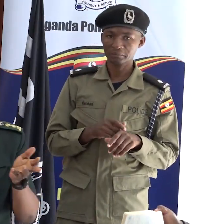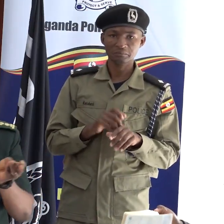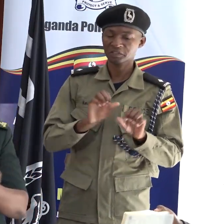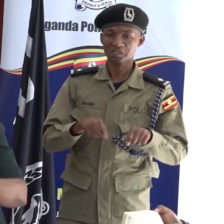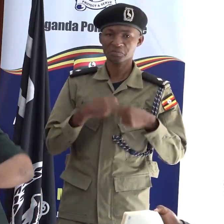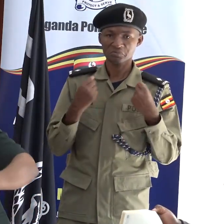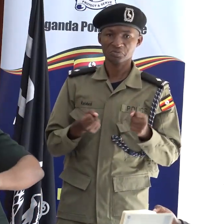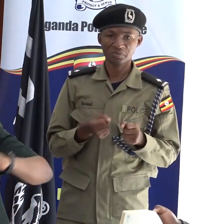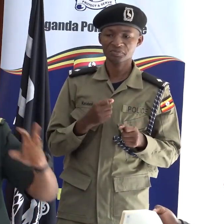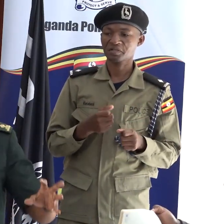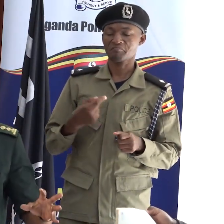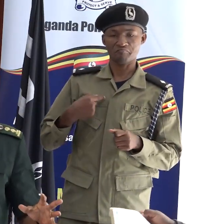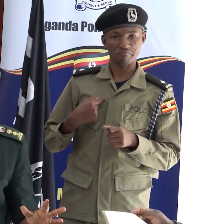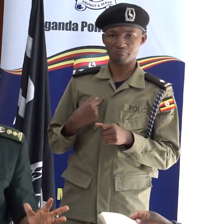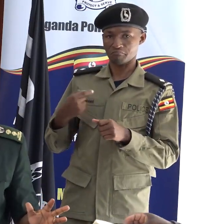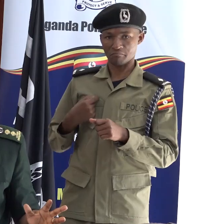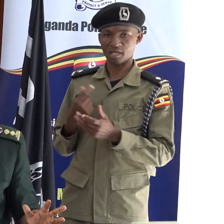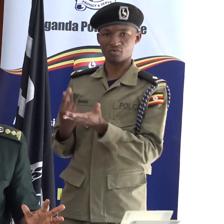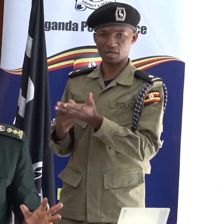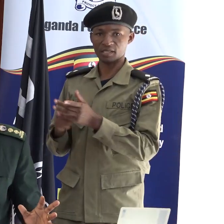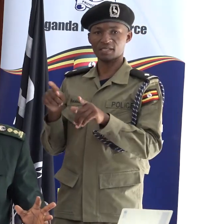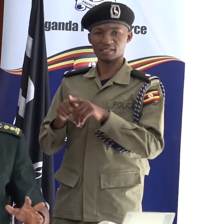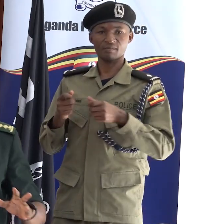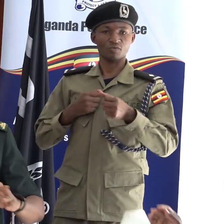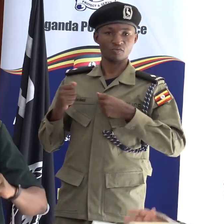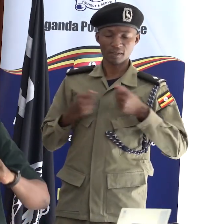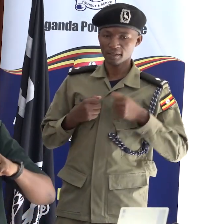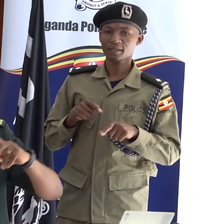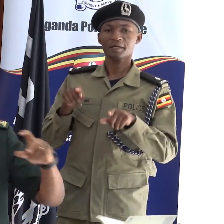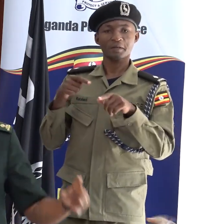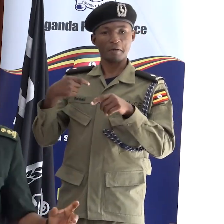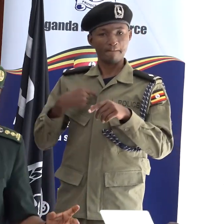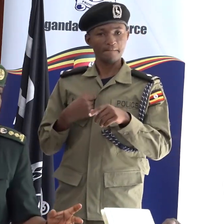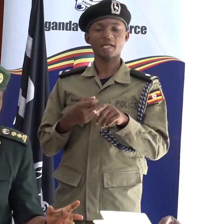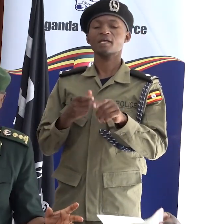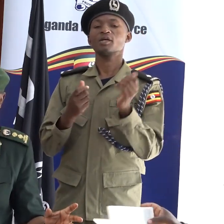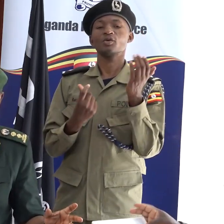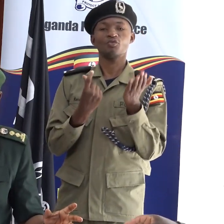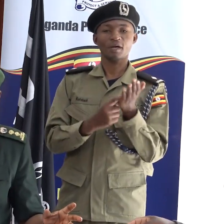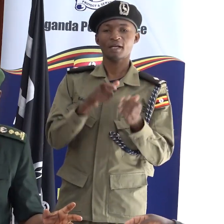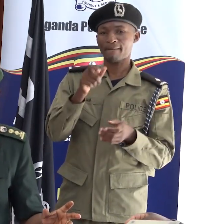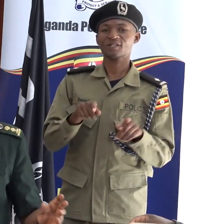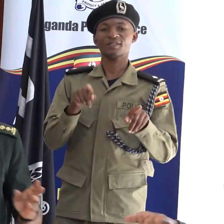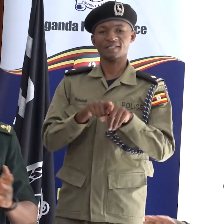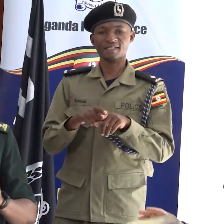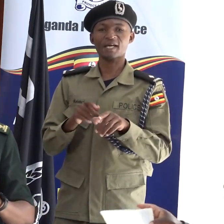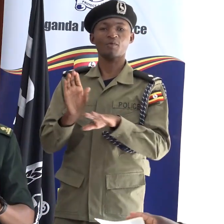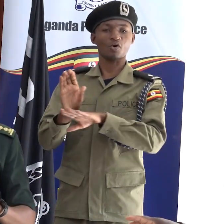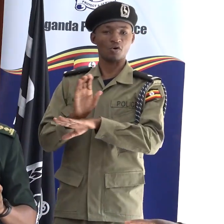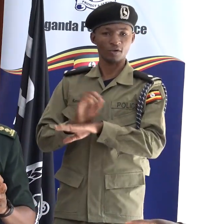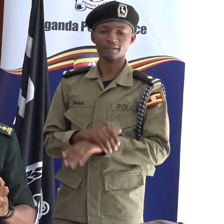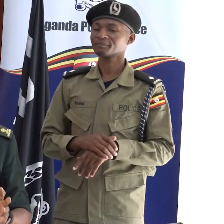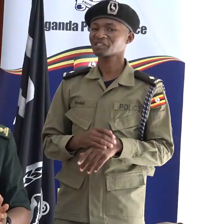am a Ugandan, I'm also a Rwandese. No. I am a Ugandan, I'm also a Congolese. No. Ugandan